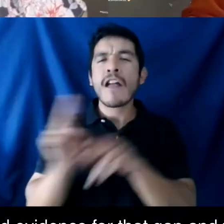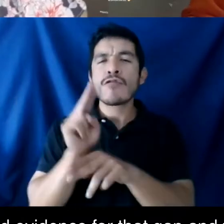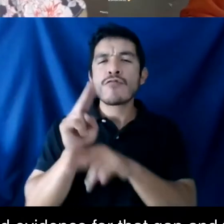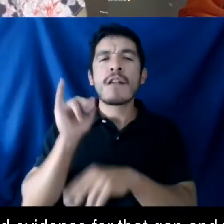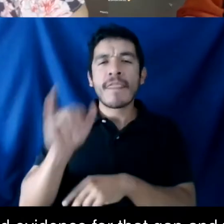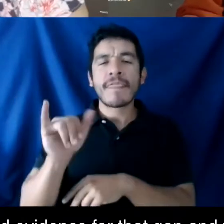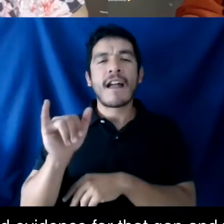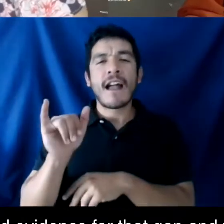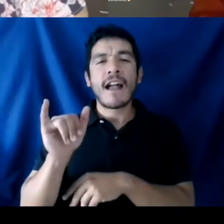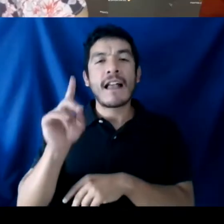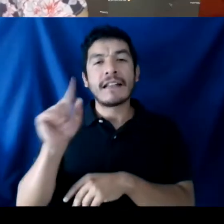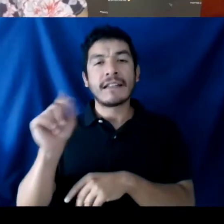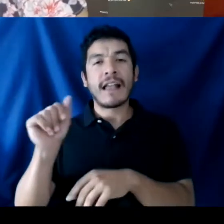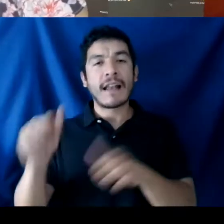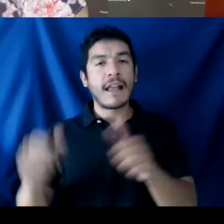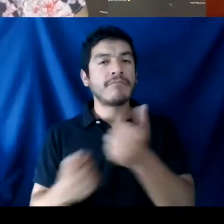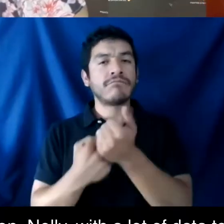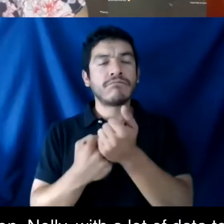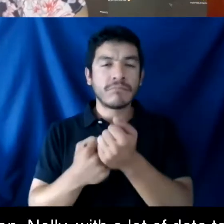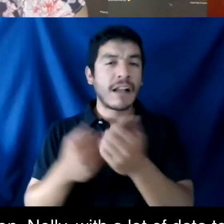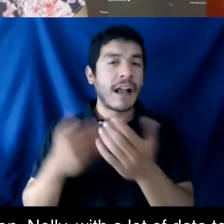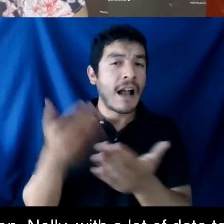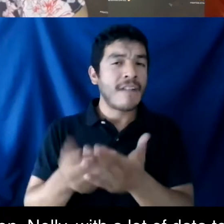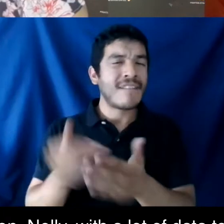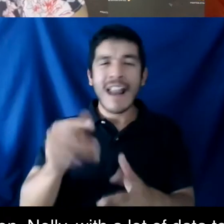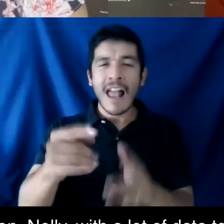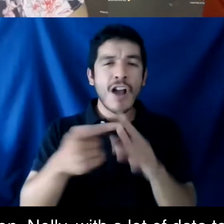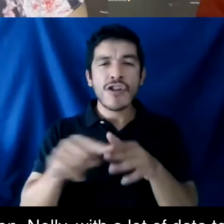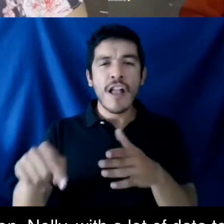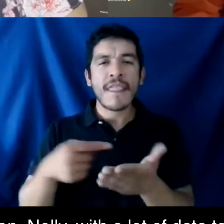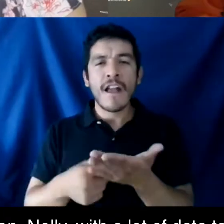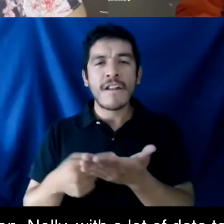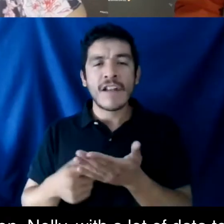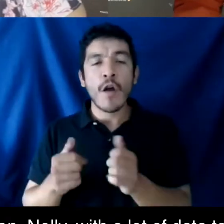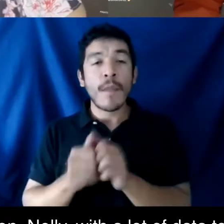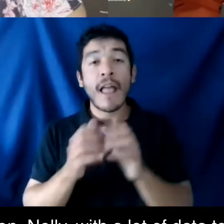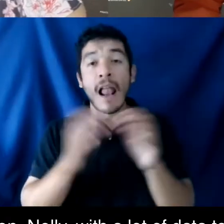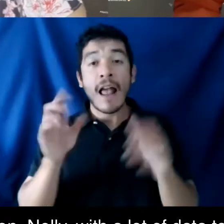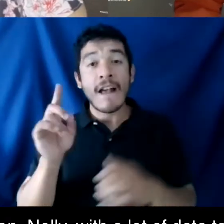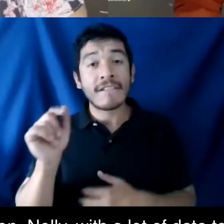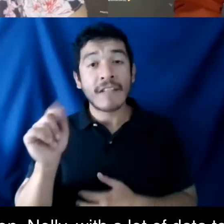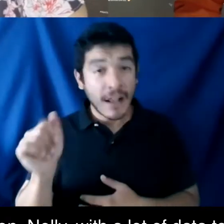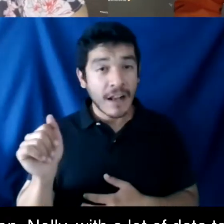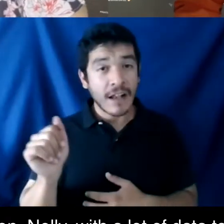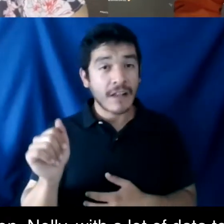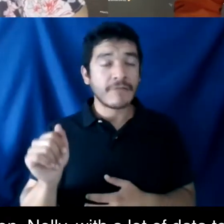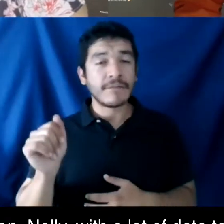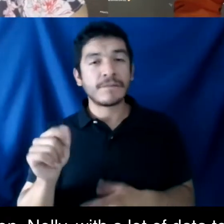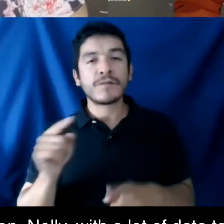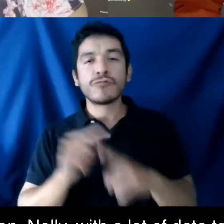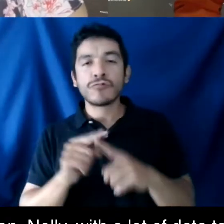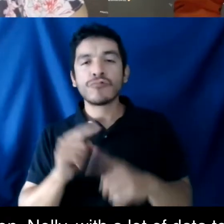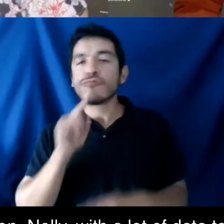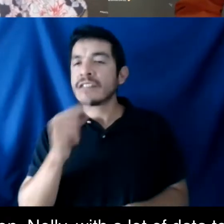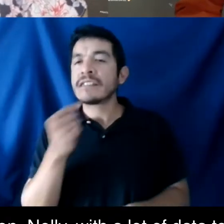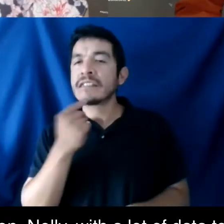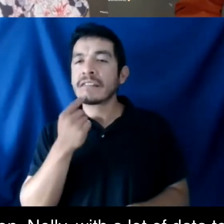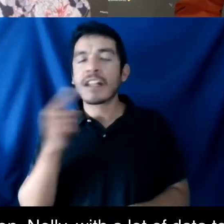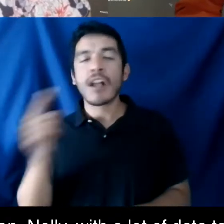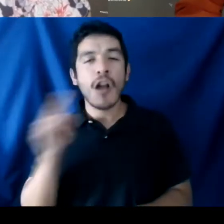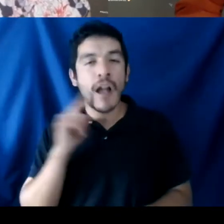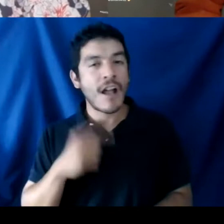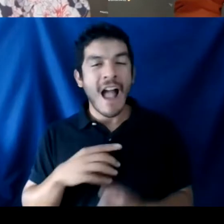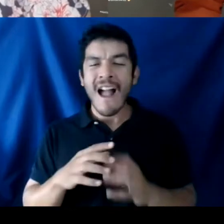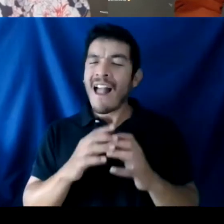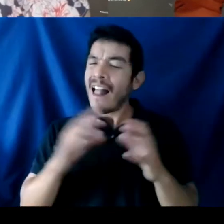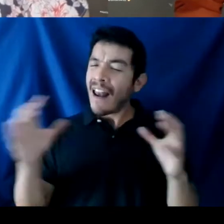evidence, like you started this conversation, Ellie, with a lot of data, to basically say, there's hundreds of